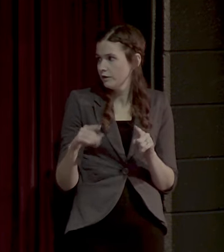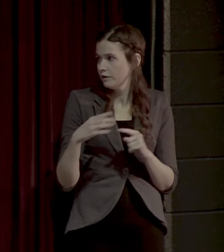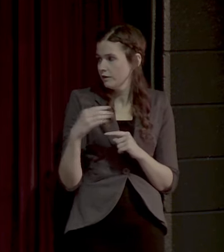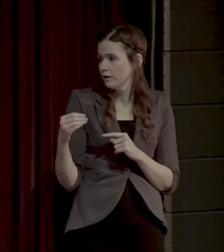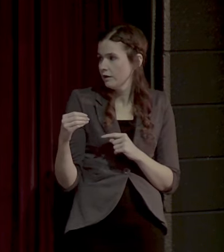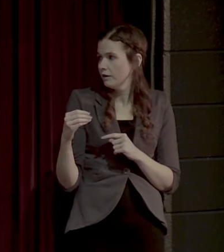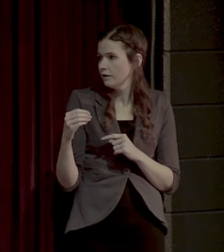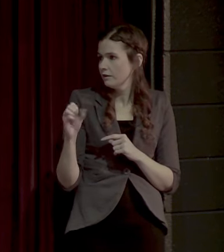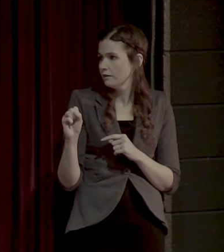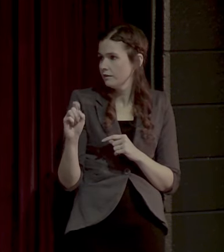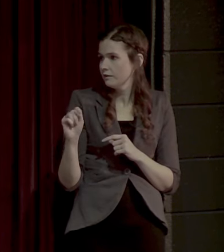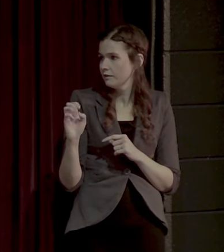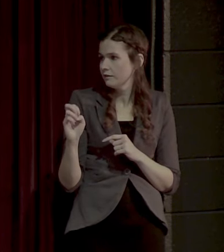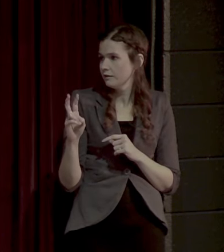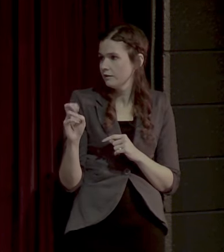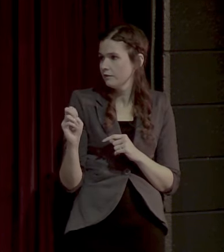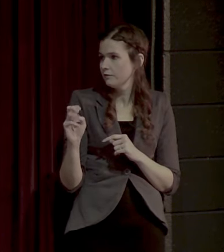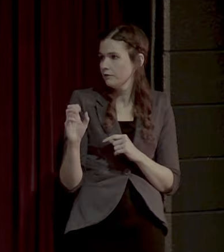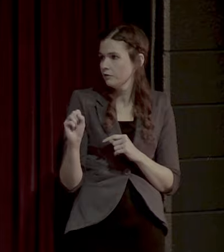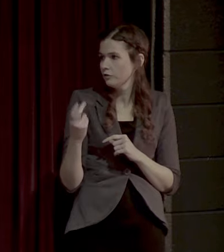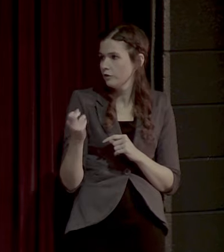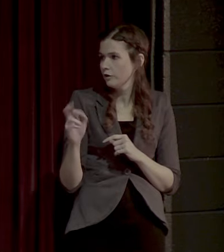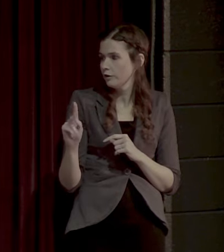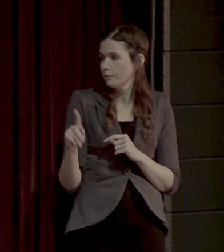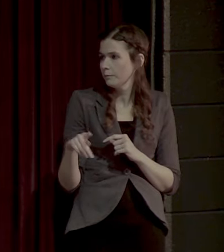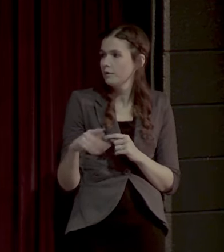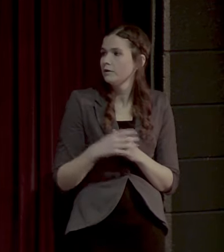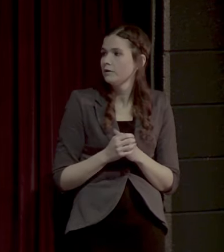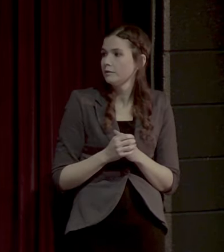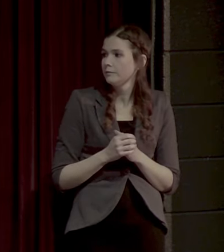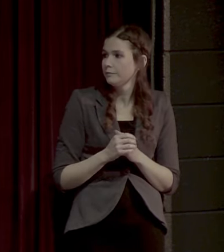will present a number of special awards.